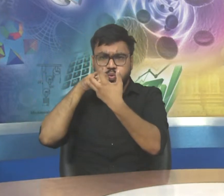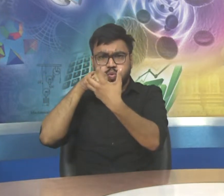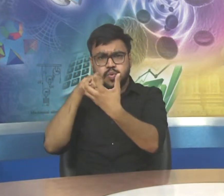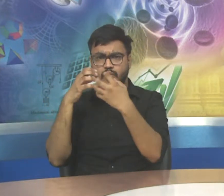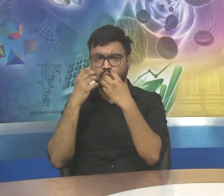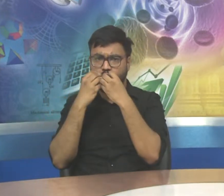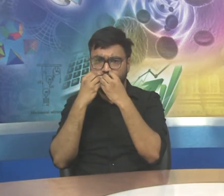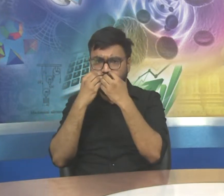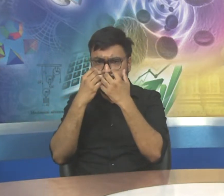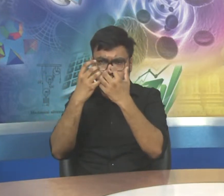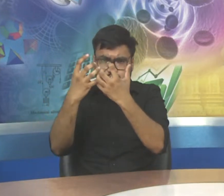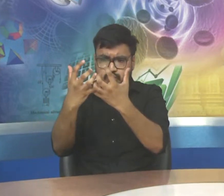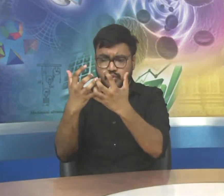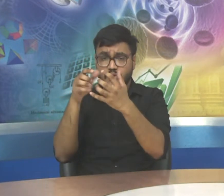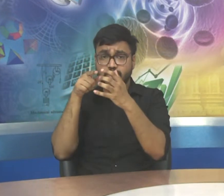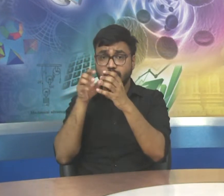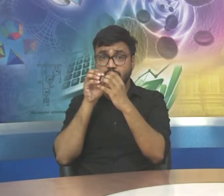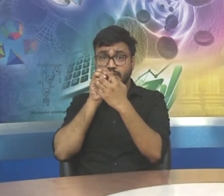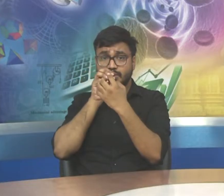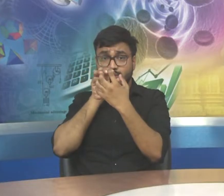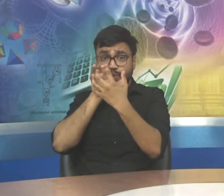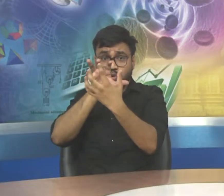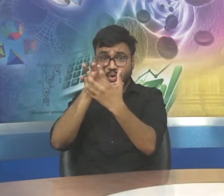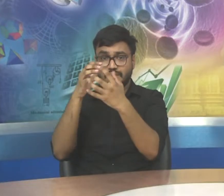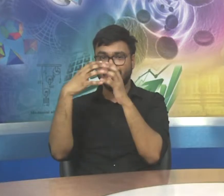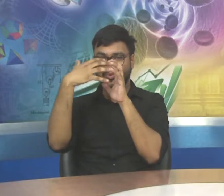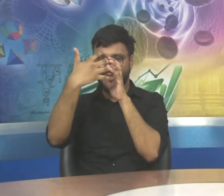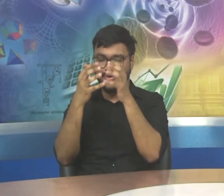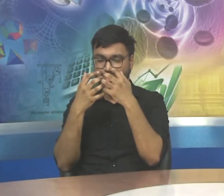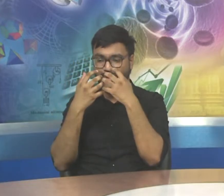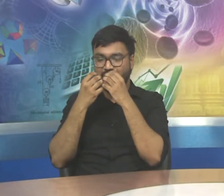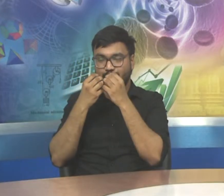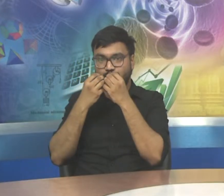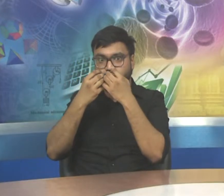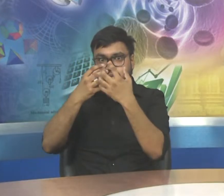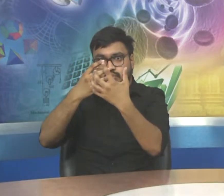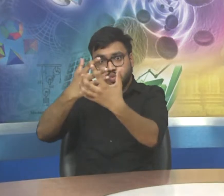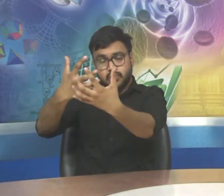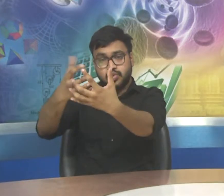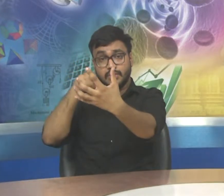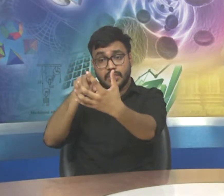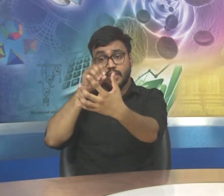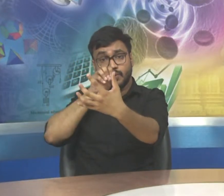While Kapil blows air using the whole opening of the balloon.